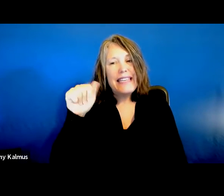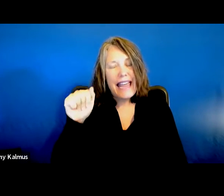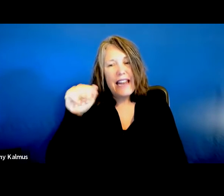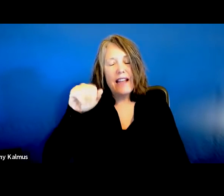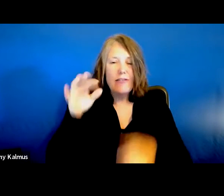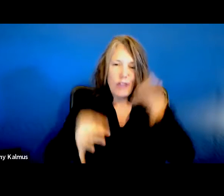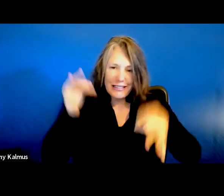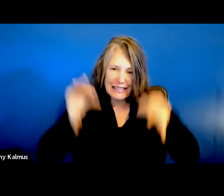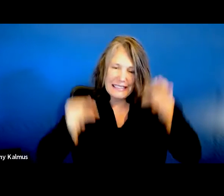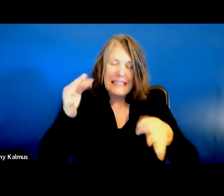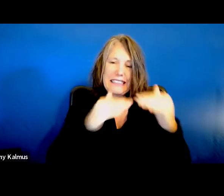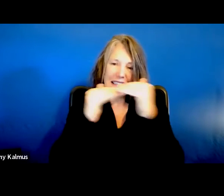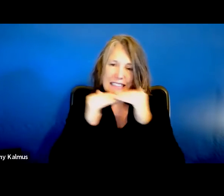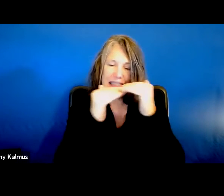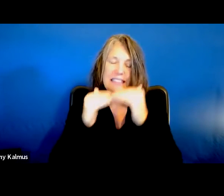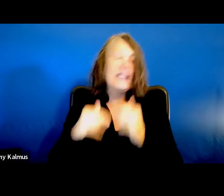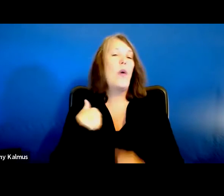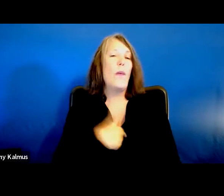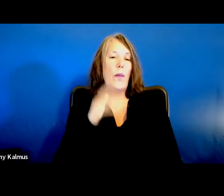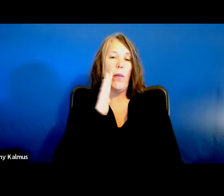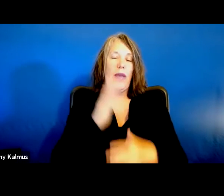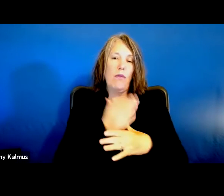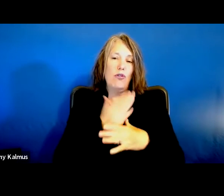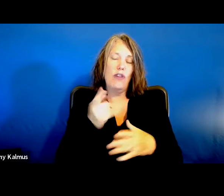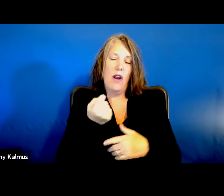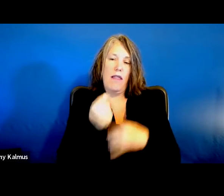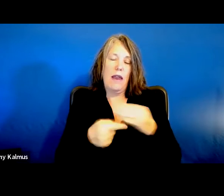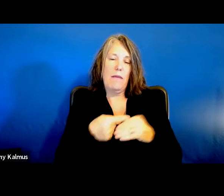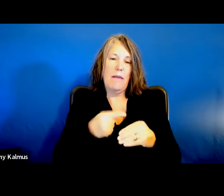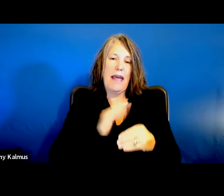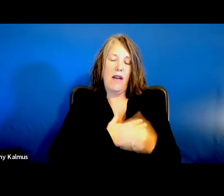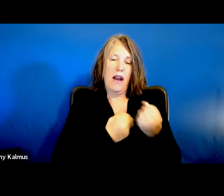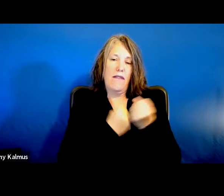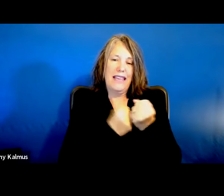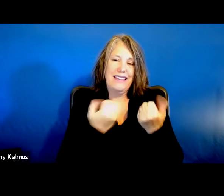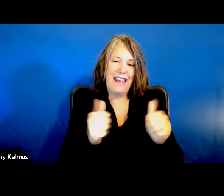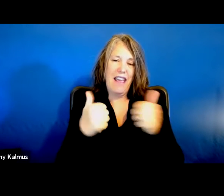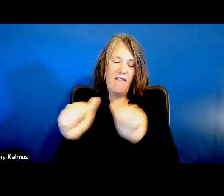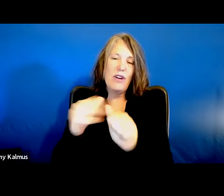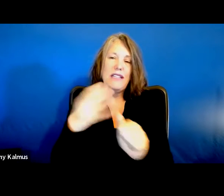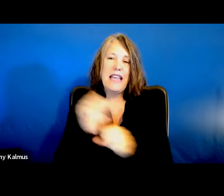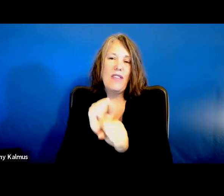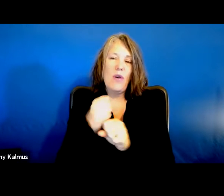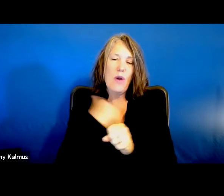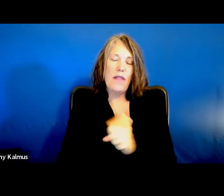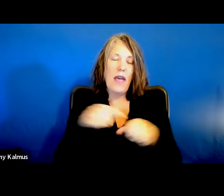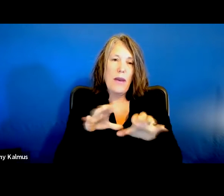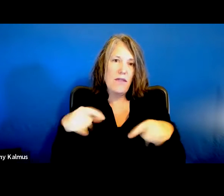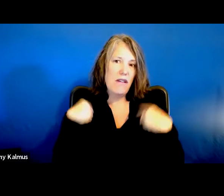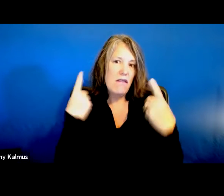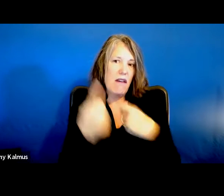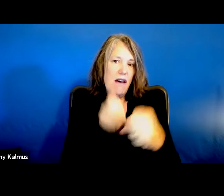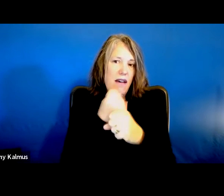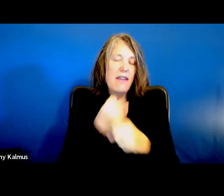justice. We're going to share a little bit about the advocacy efforts and the work that we've done over the last